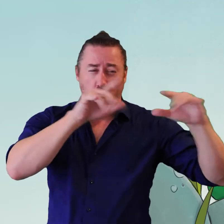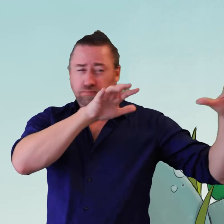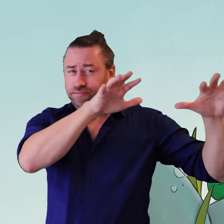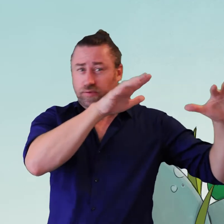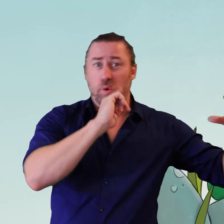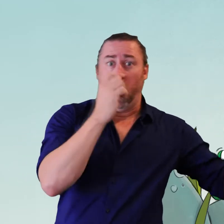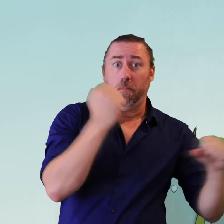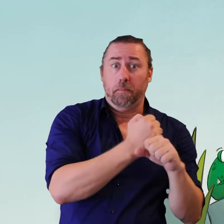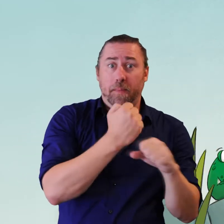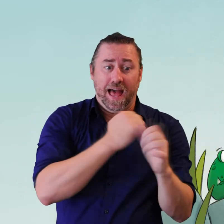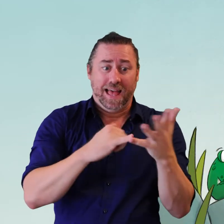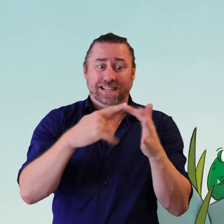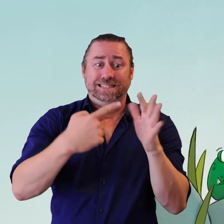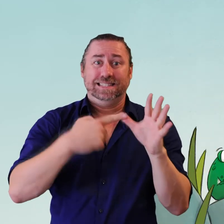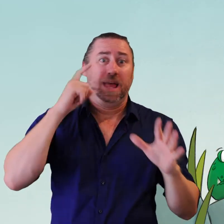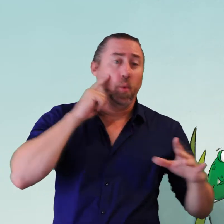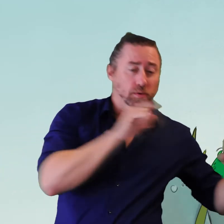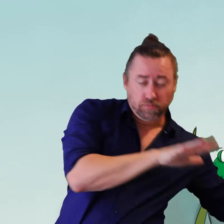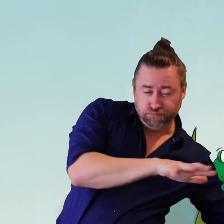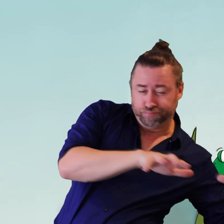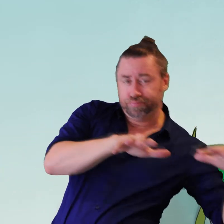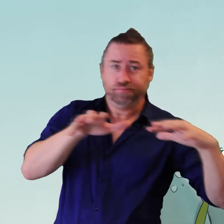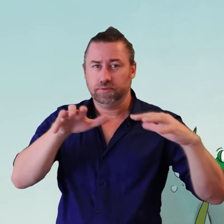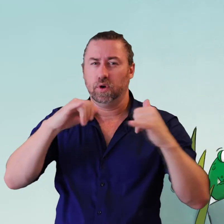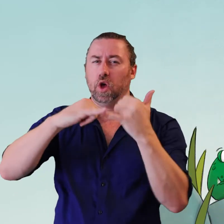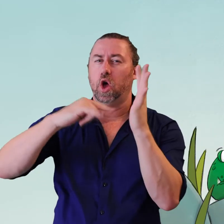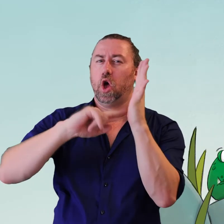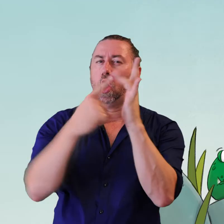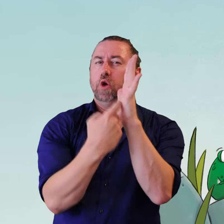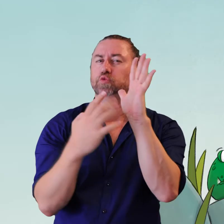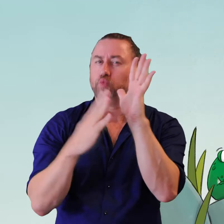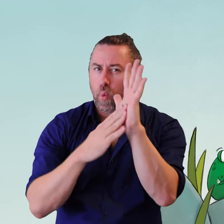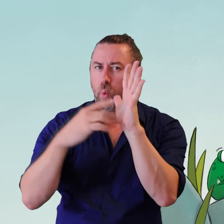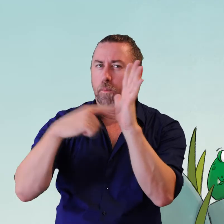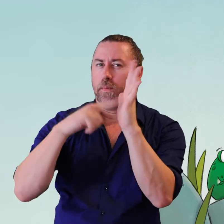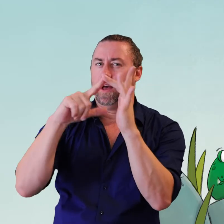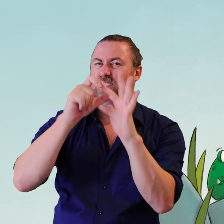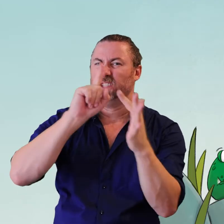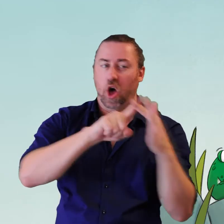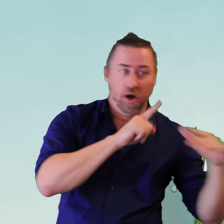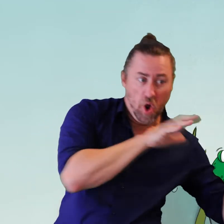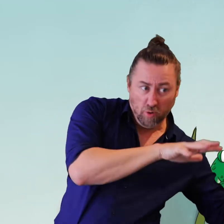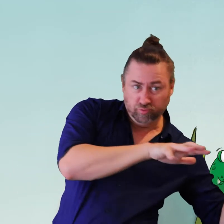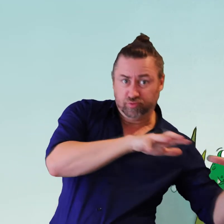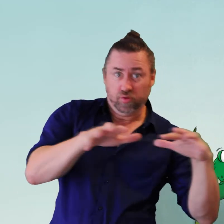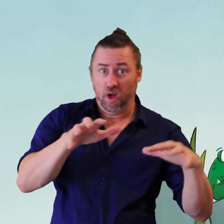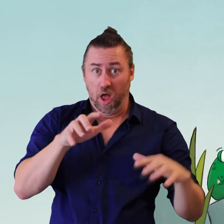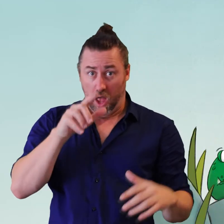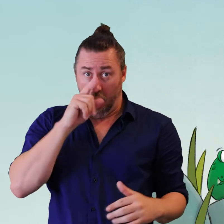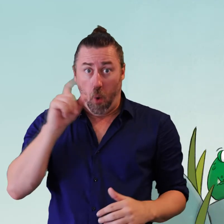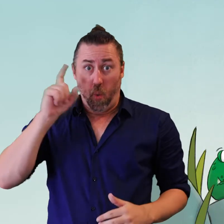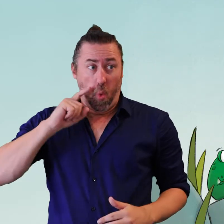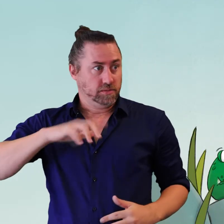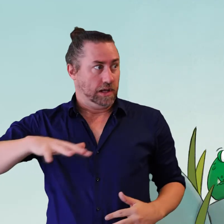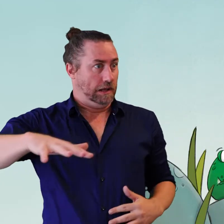storm is going to push the seawater up onto the land. We call it a storm tide. We think the water